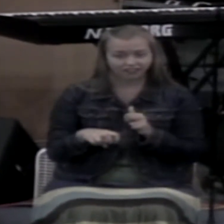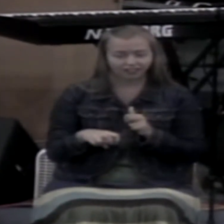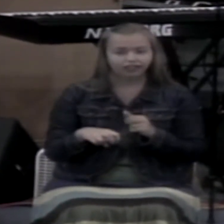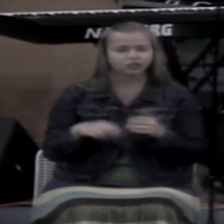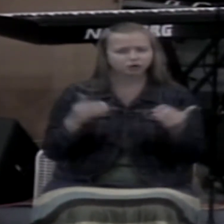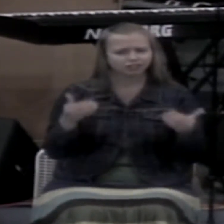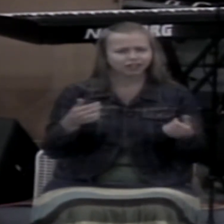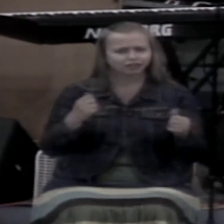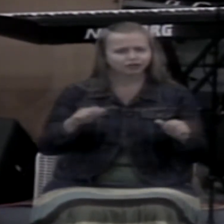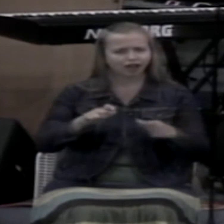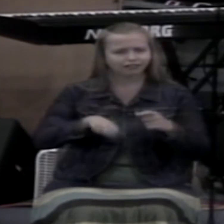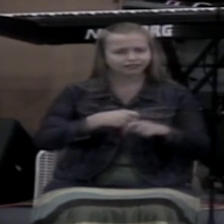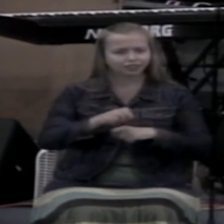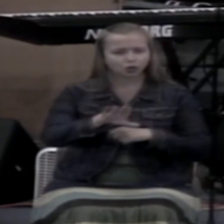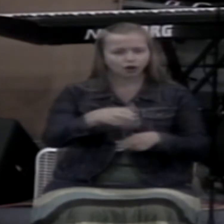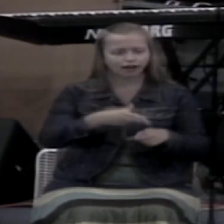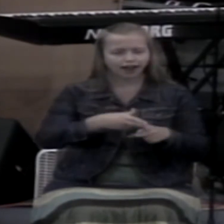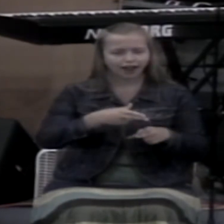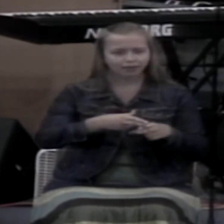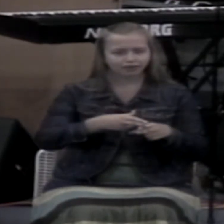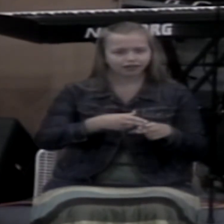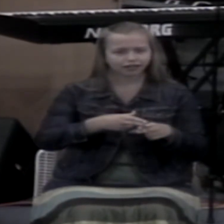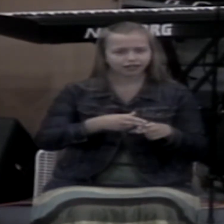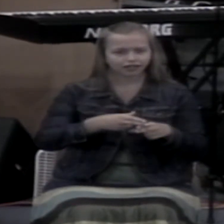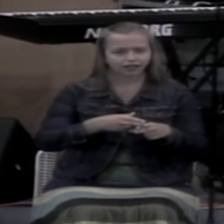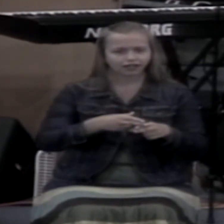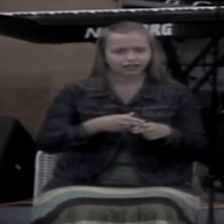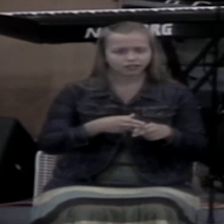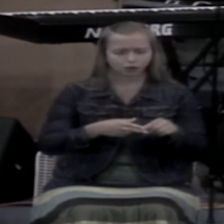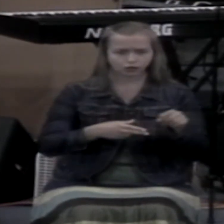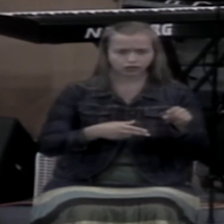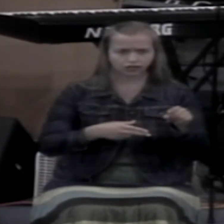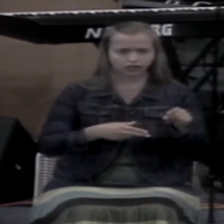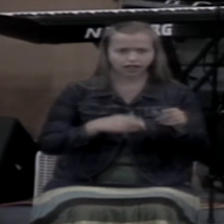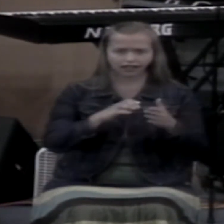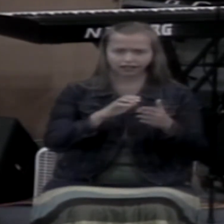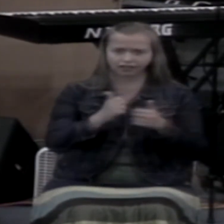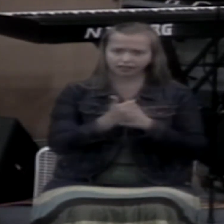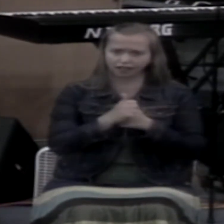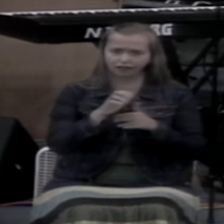all things. He endures all things. John never fails.